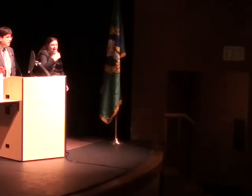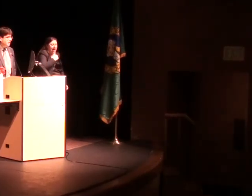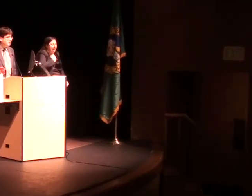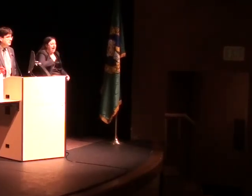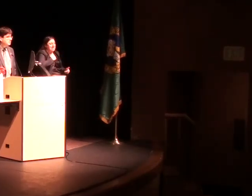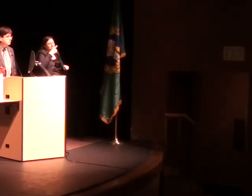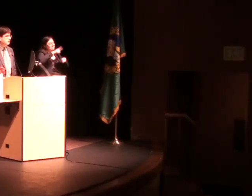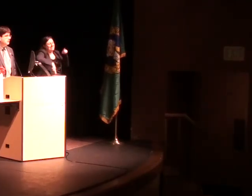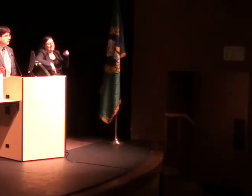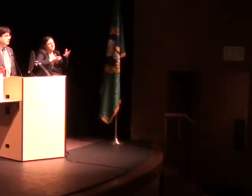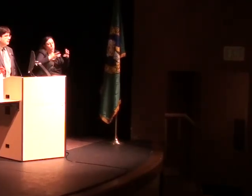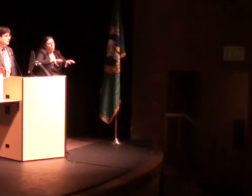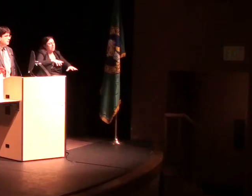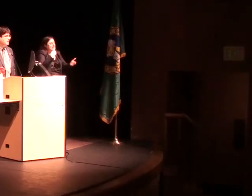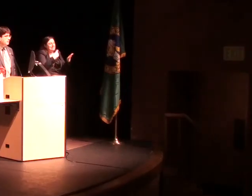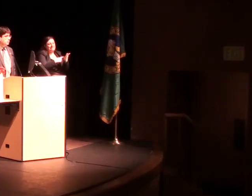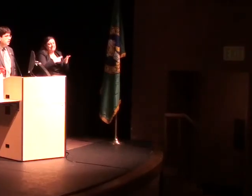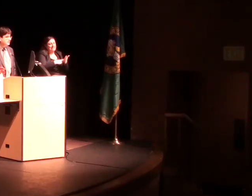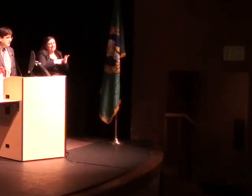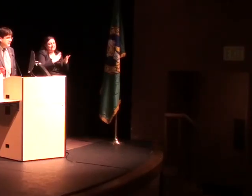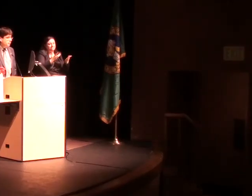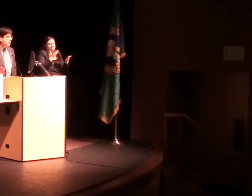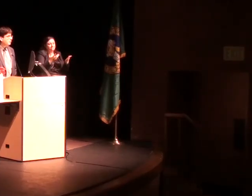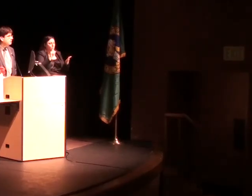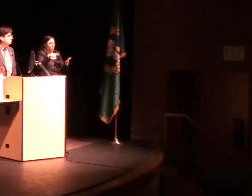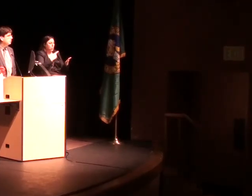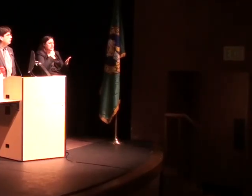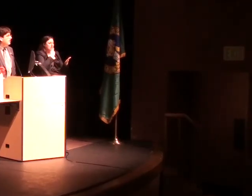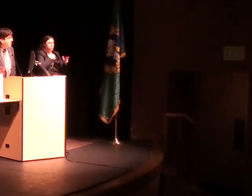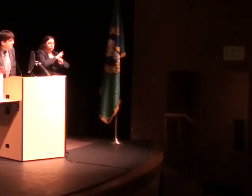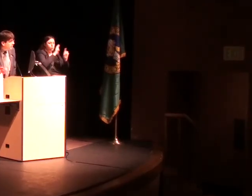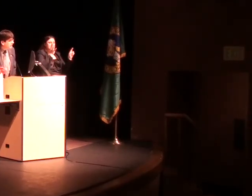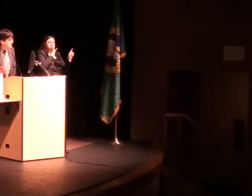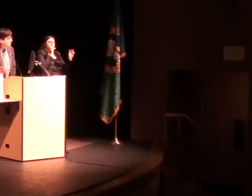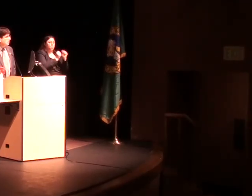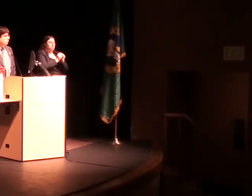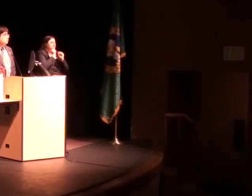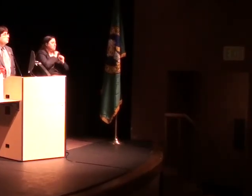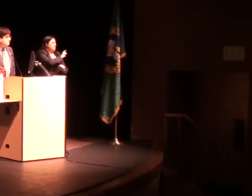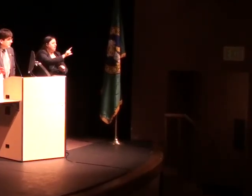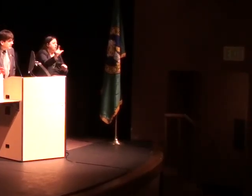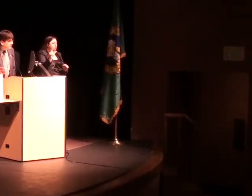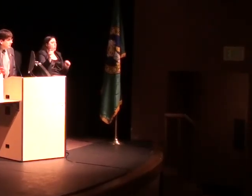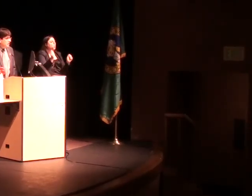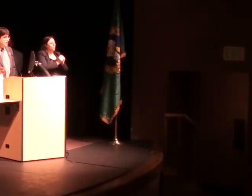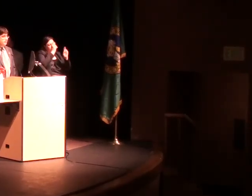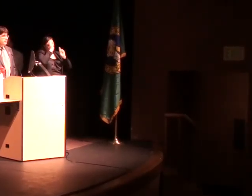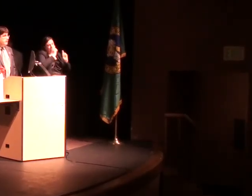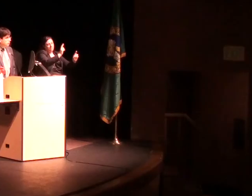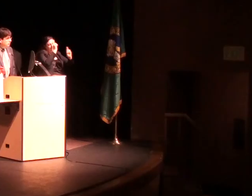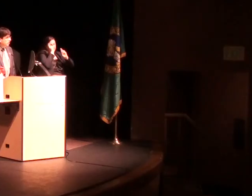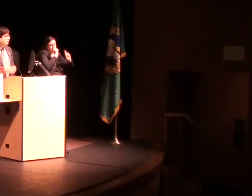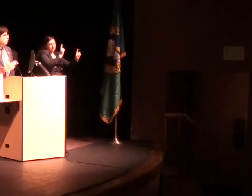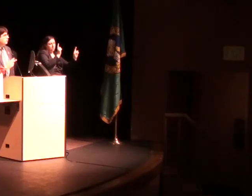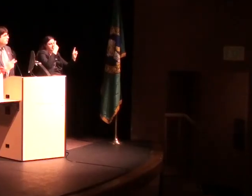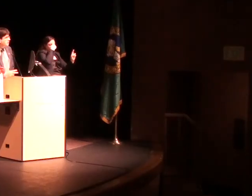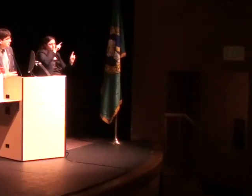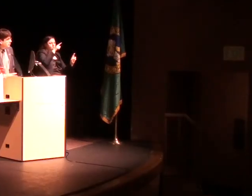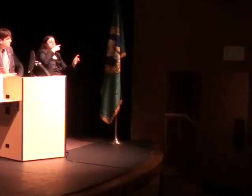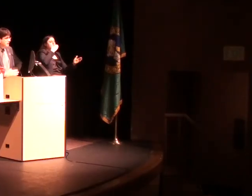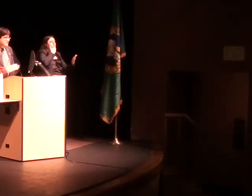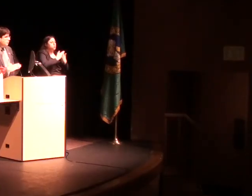these things. We only say that we are ready to talk with everybody, with respect, and for the good of